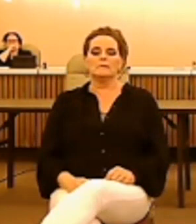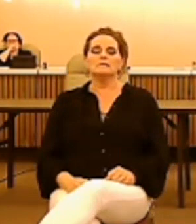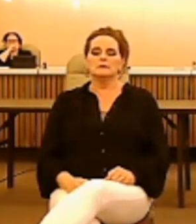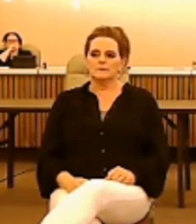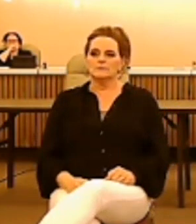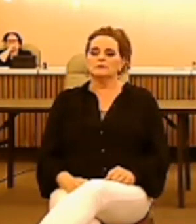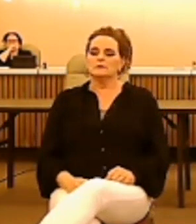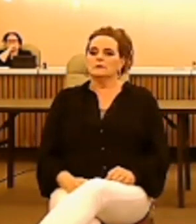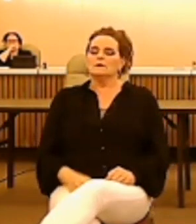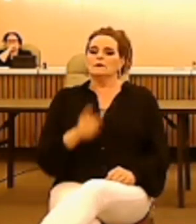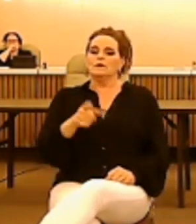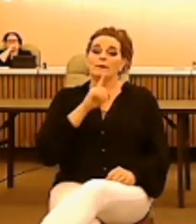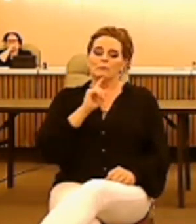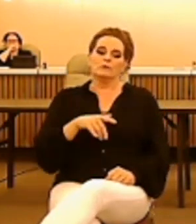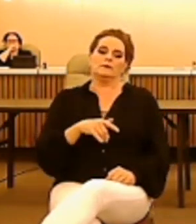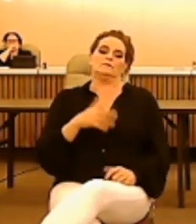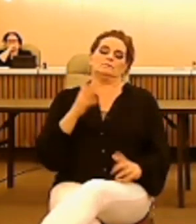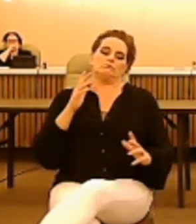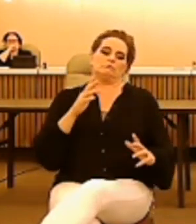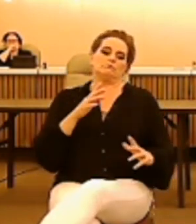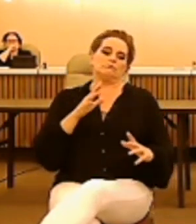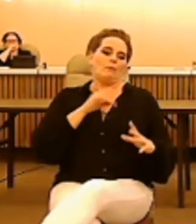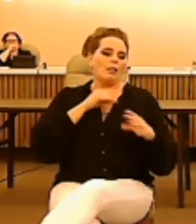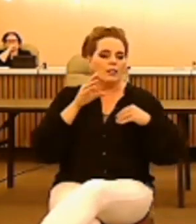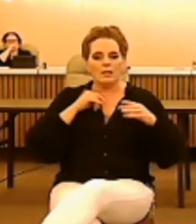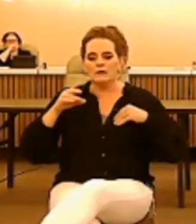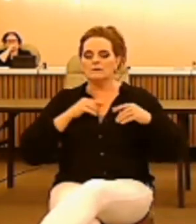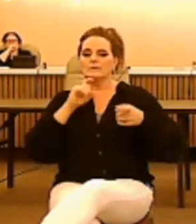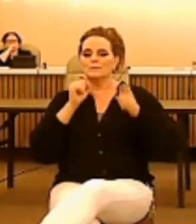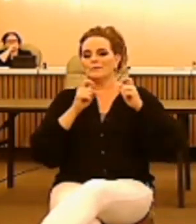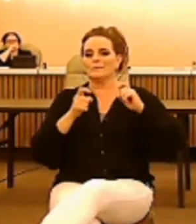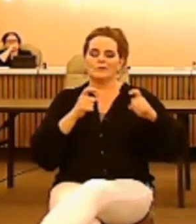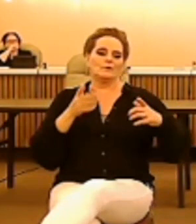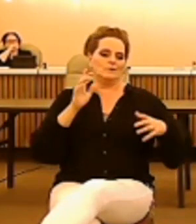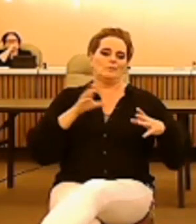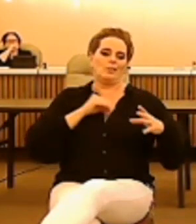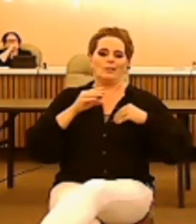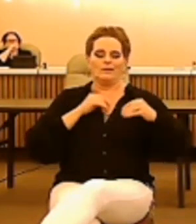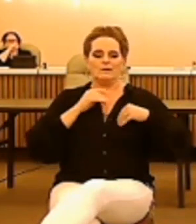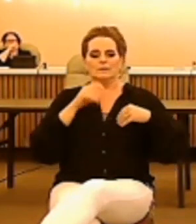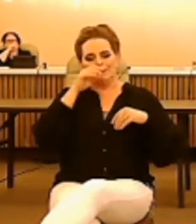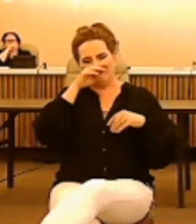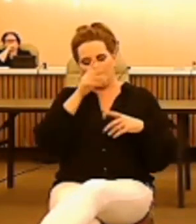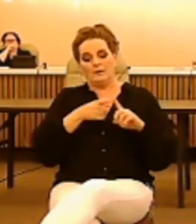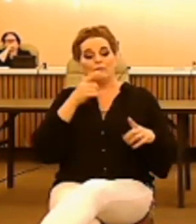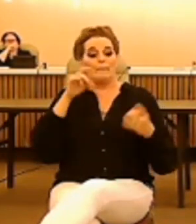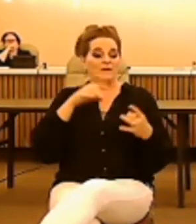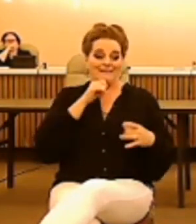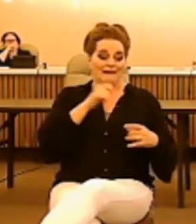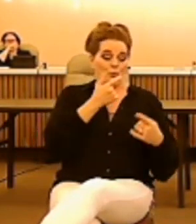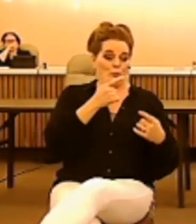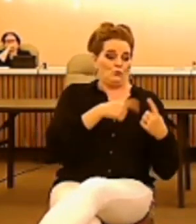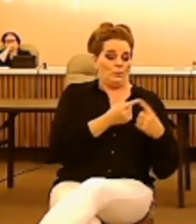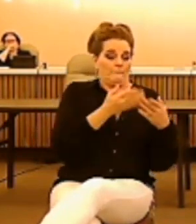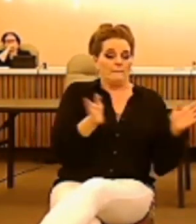And you've been incredibly receptive to making changes based off feedback from not just the public hearings, but